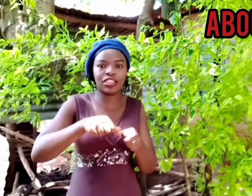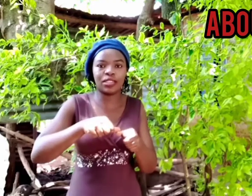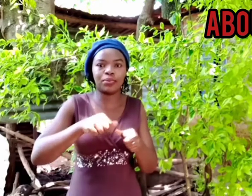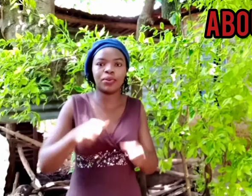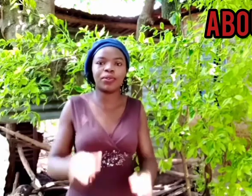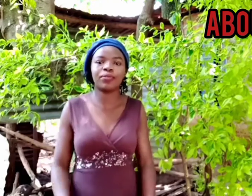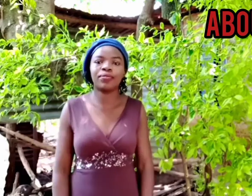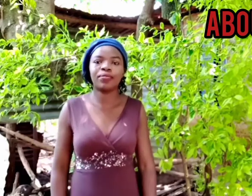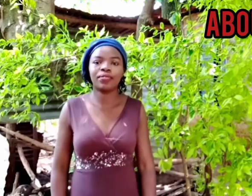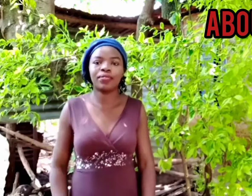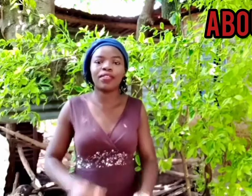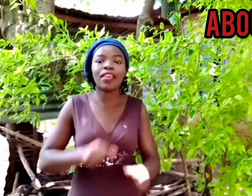shape.